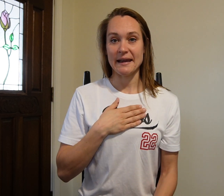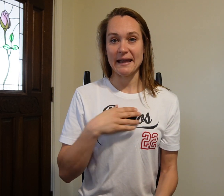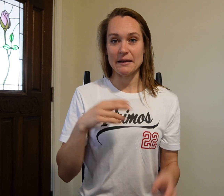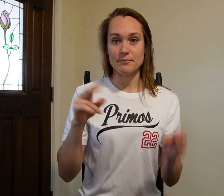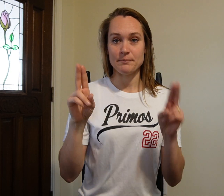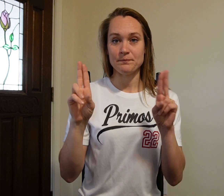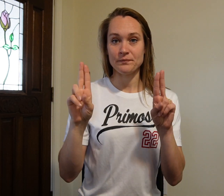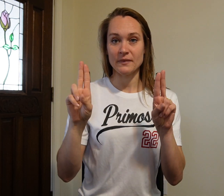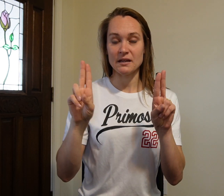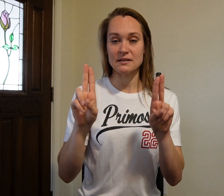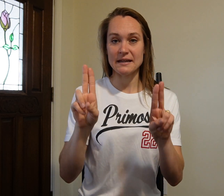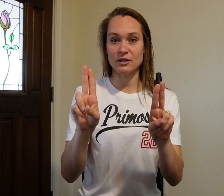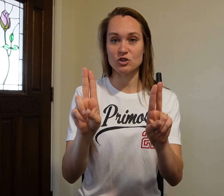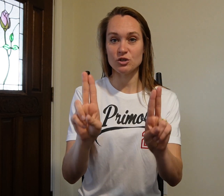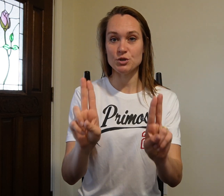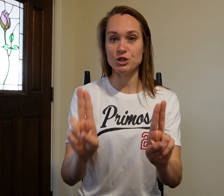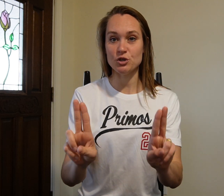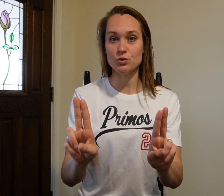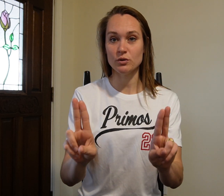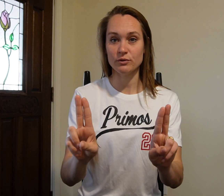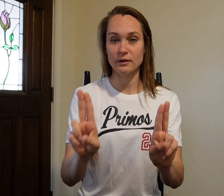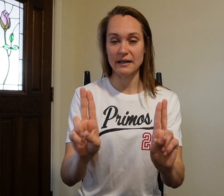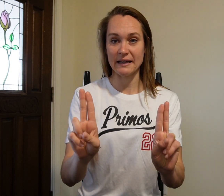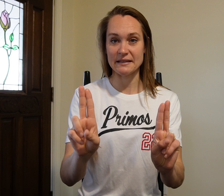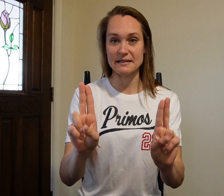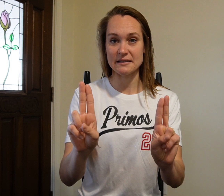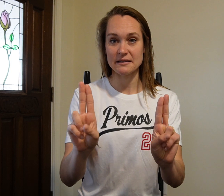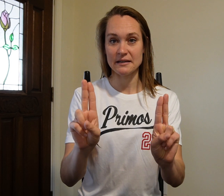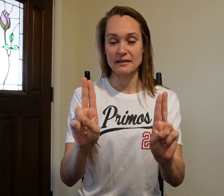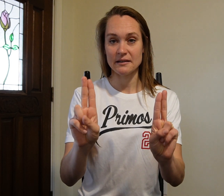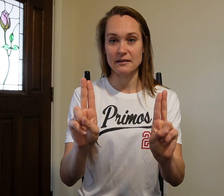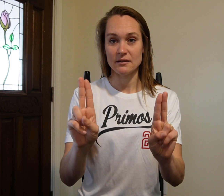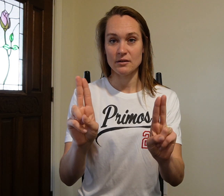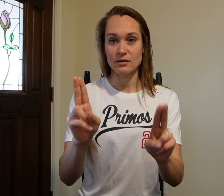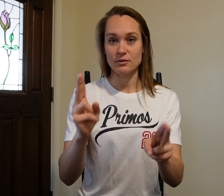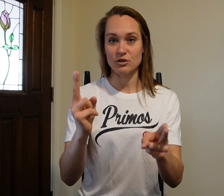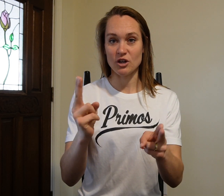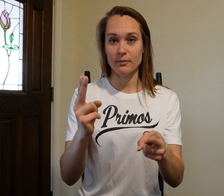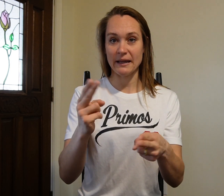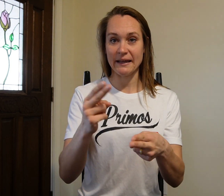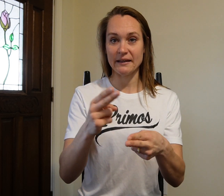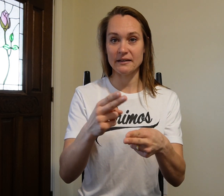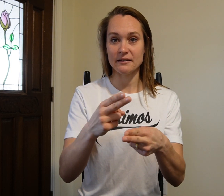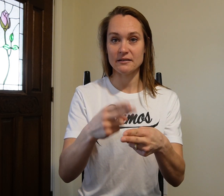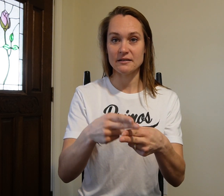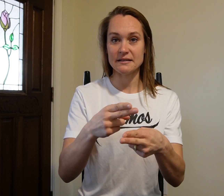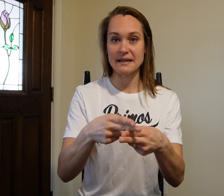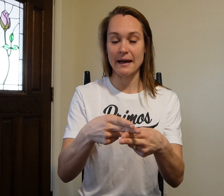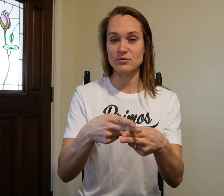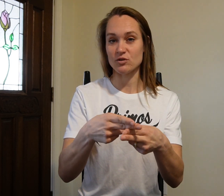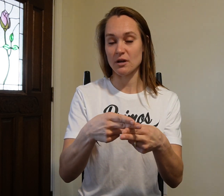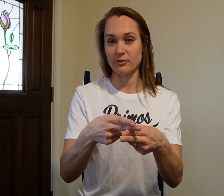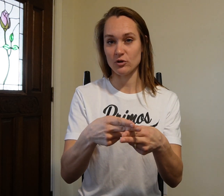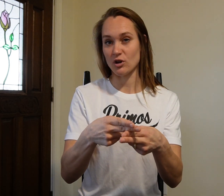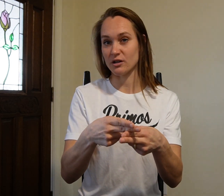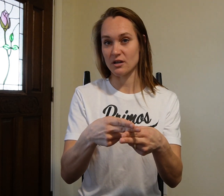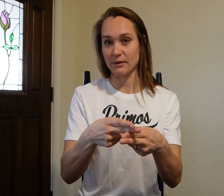name. Take your two U hands. Your dominant hand taps on top of your non-dominant